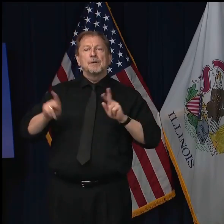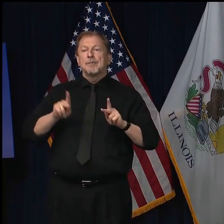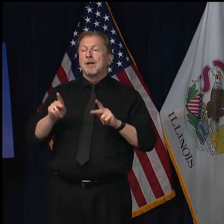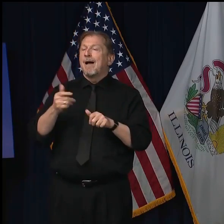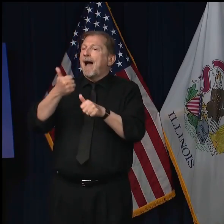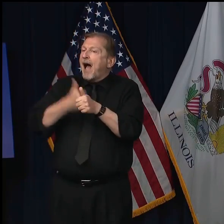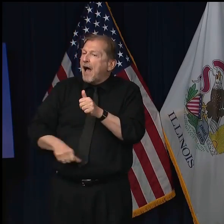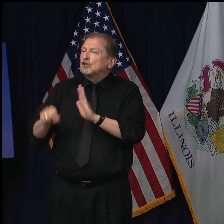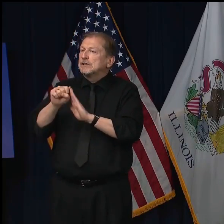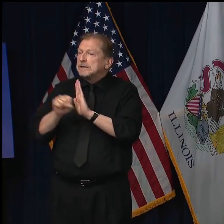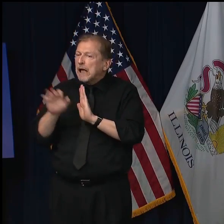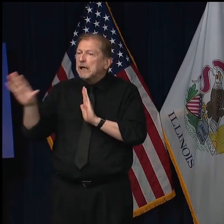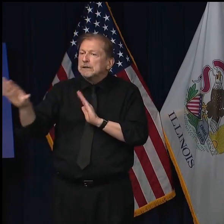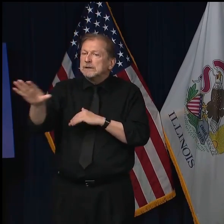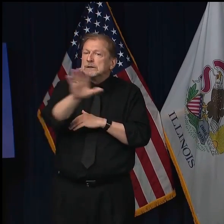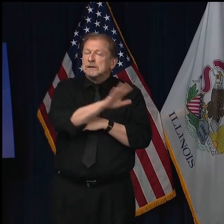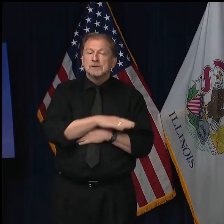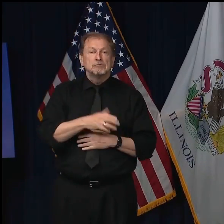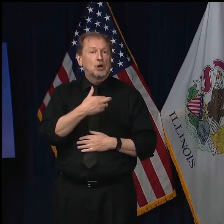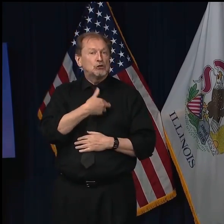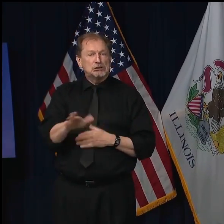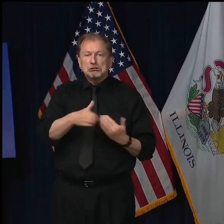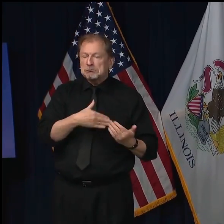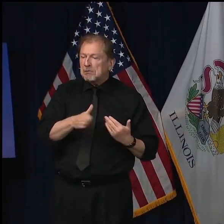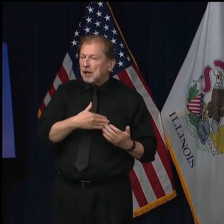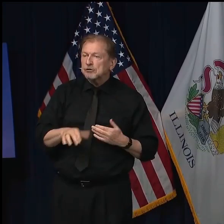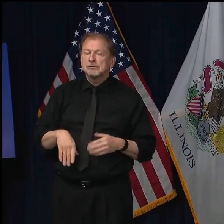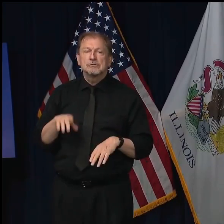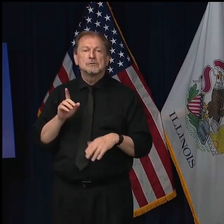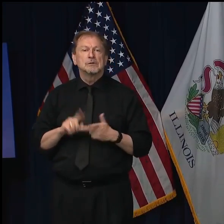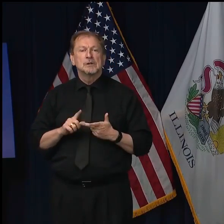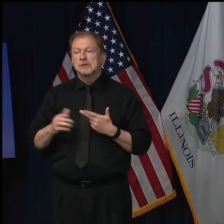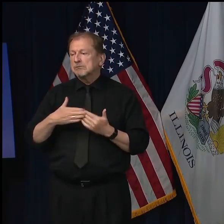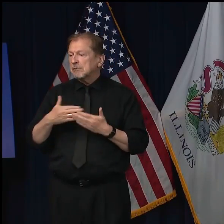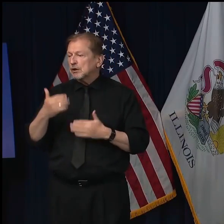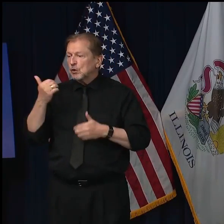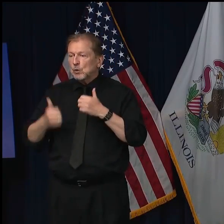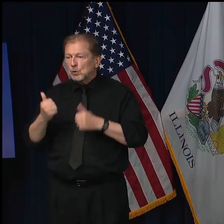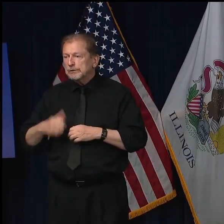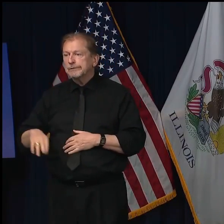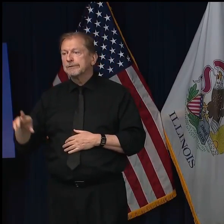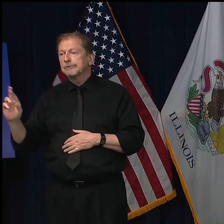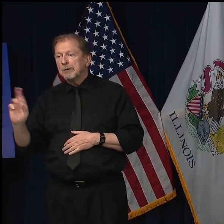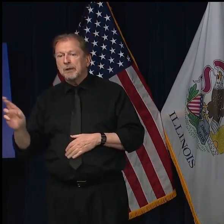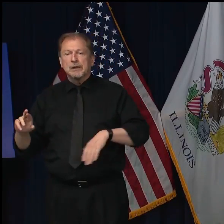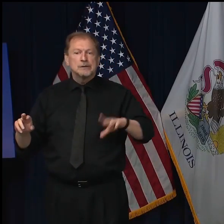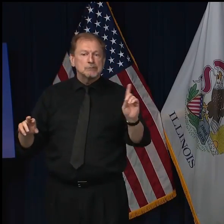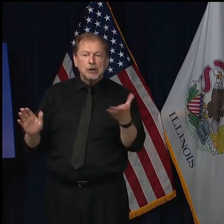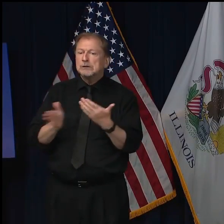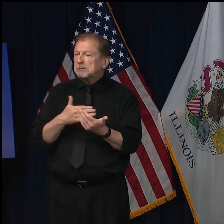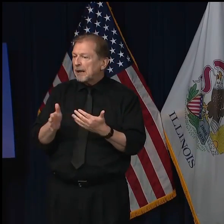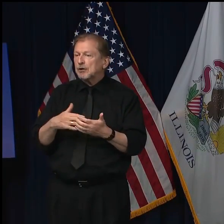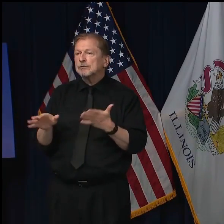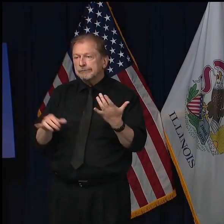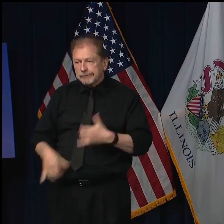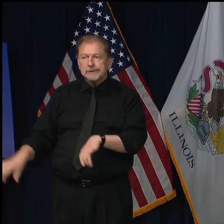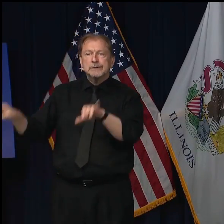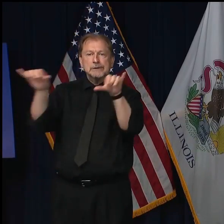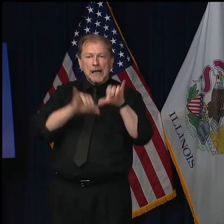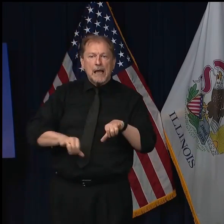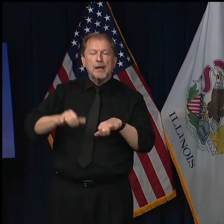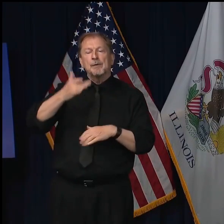state, no matter their religion, the case count in that state, or the political leanings. As we